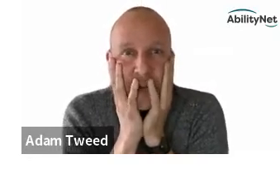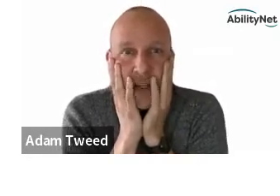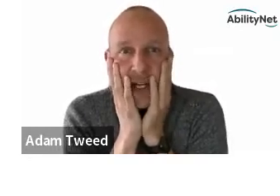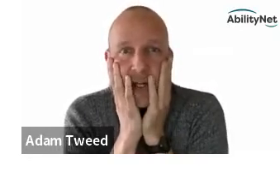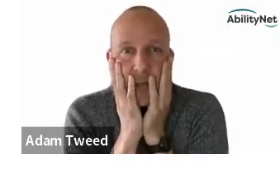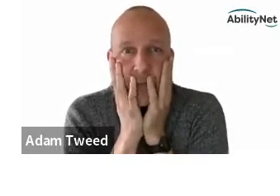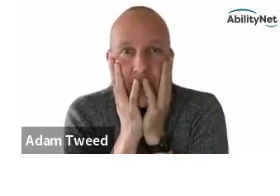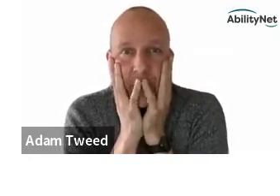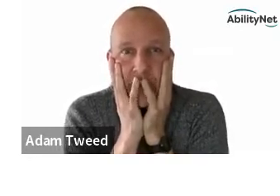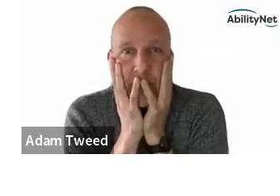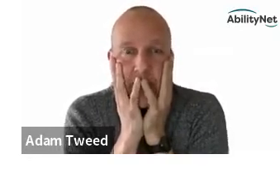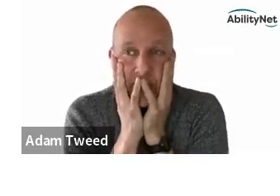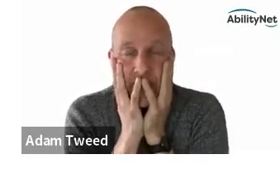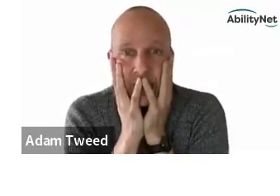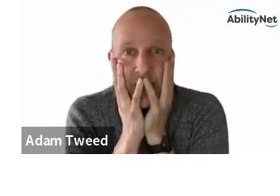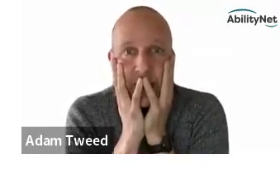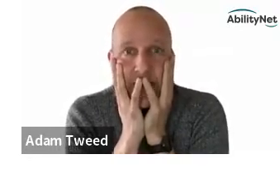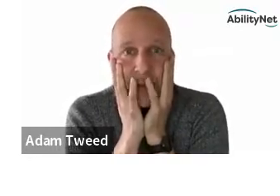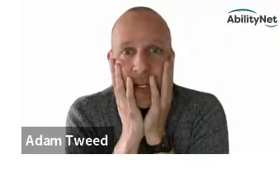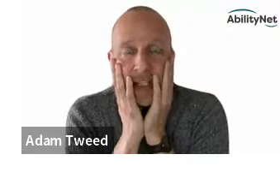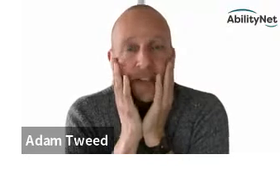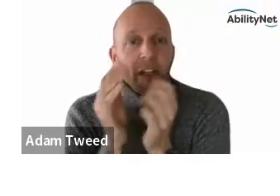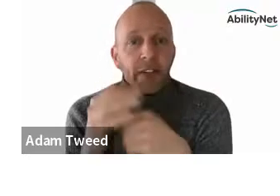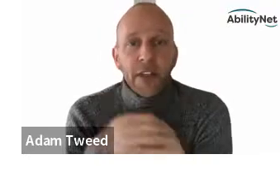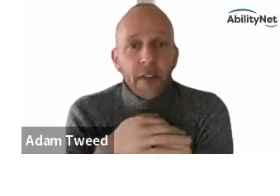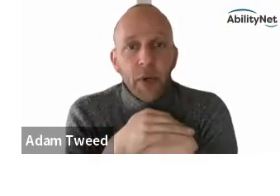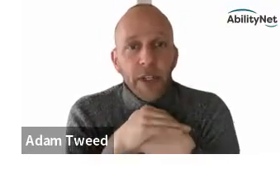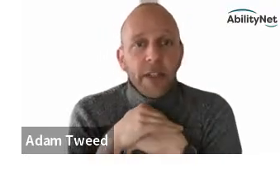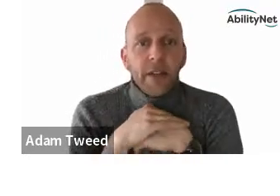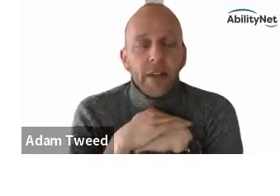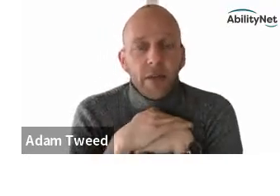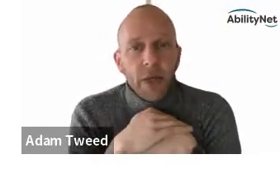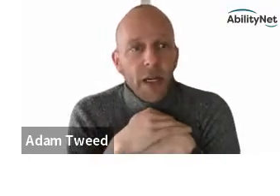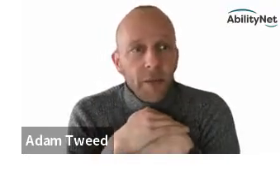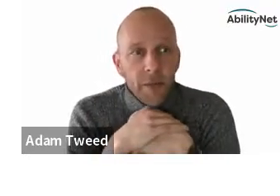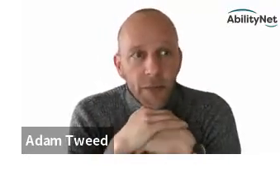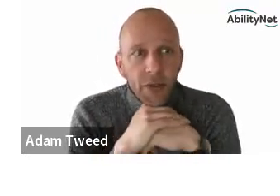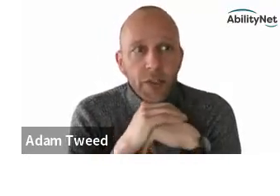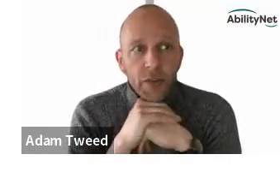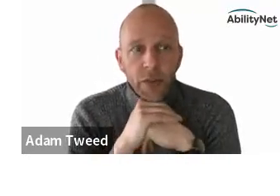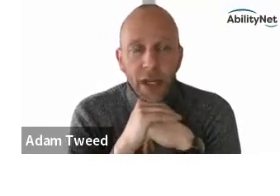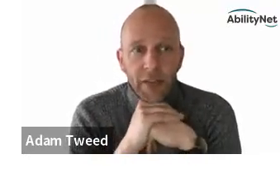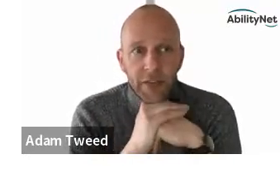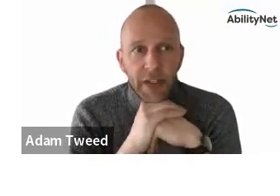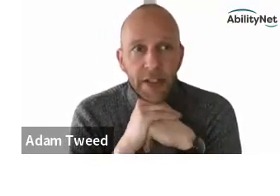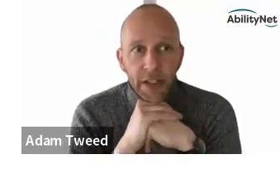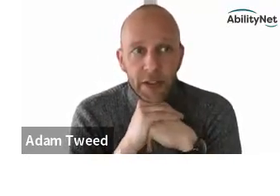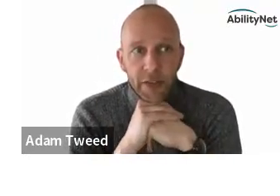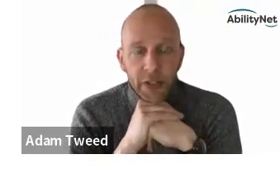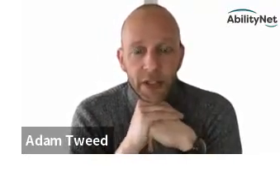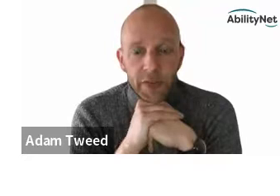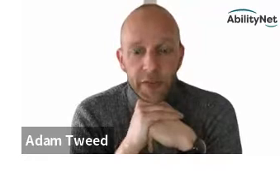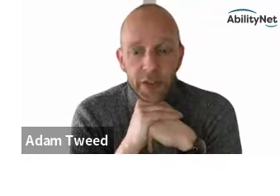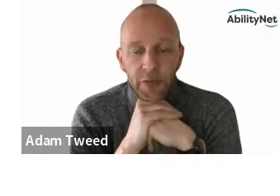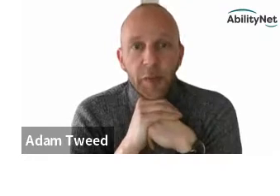again. Are you really okay? But at a certain point, you do have to say that